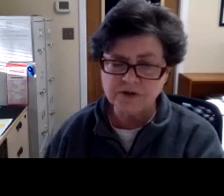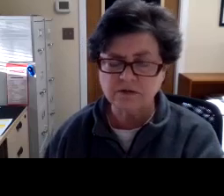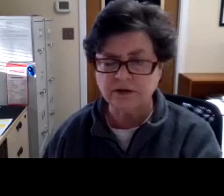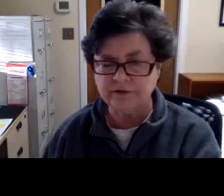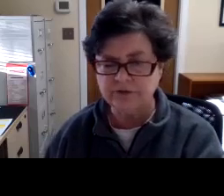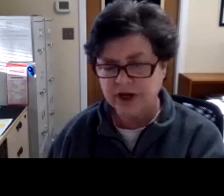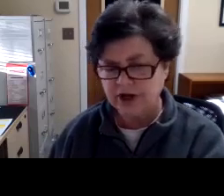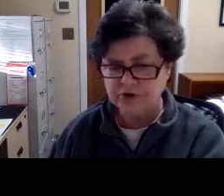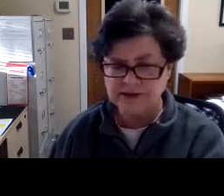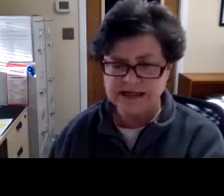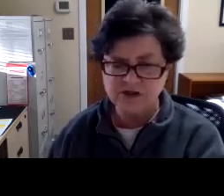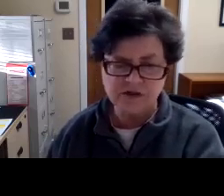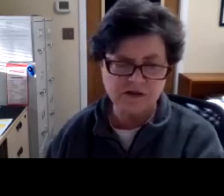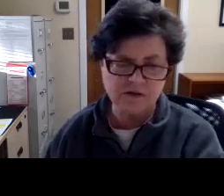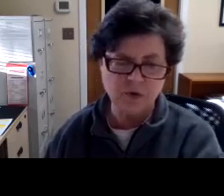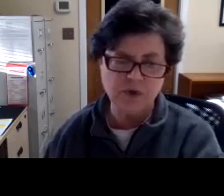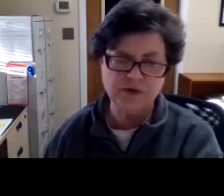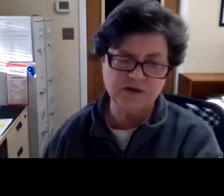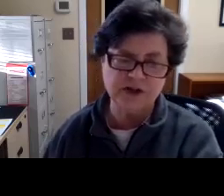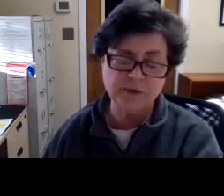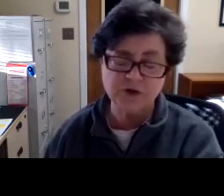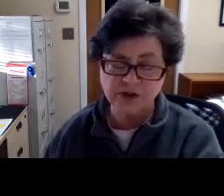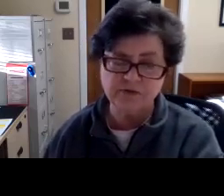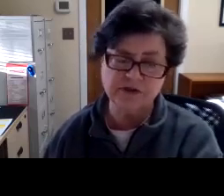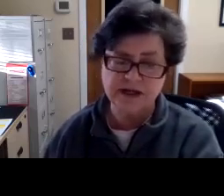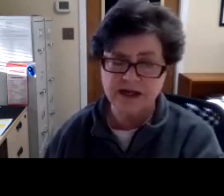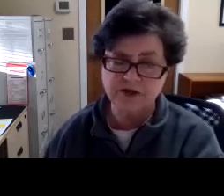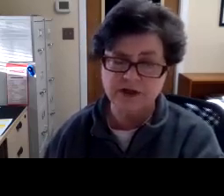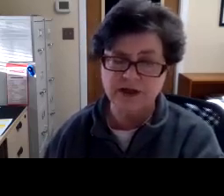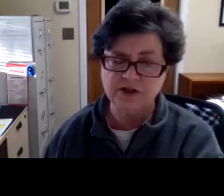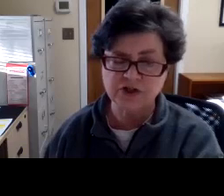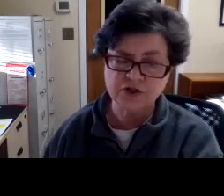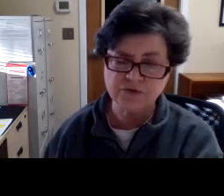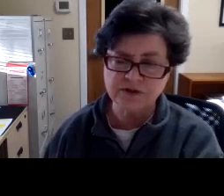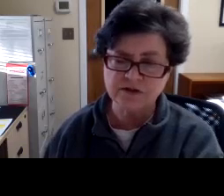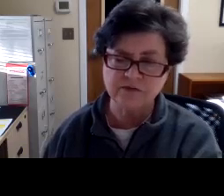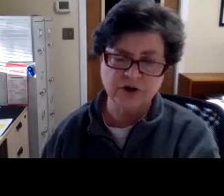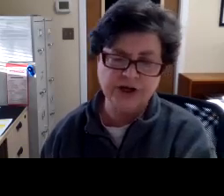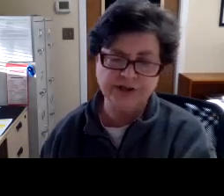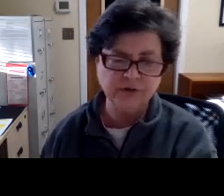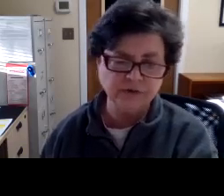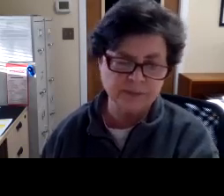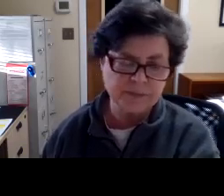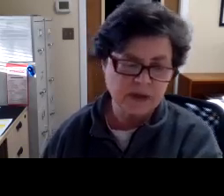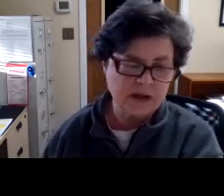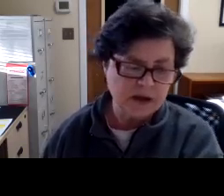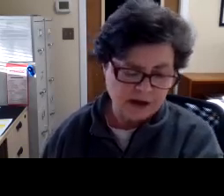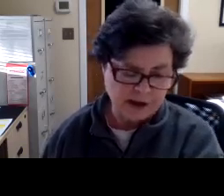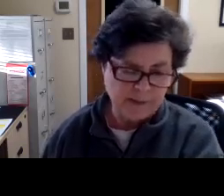offered LOCUS, the level of care utilization system, which was developed strictly for psychiatric and addiction services of varying